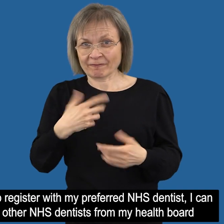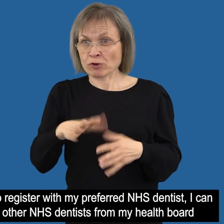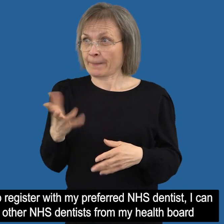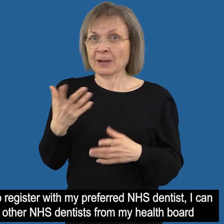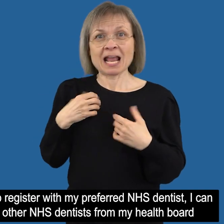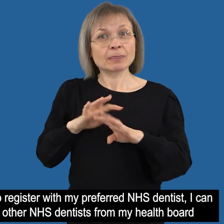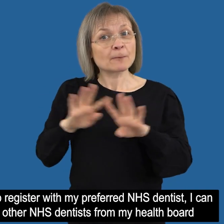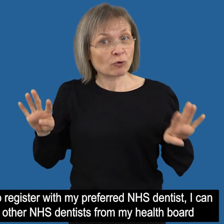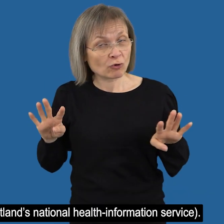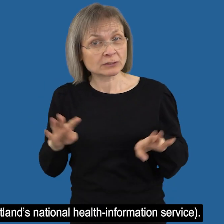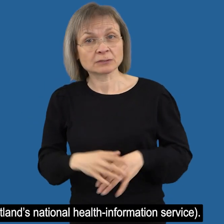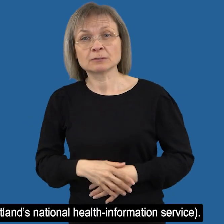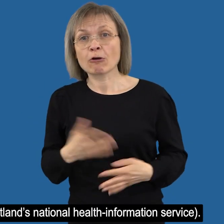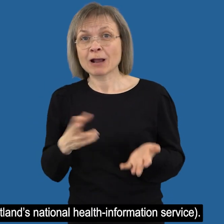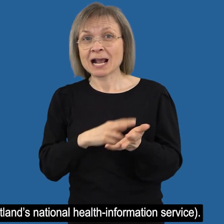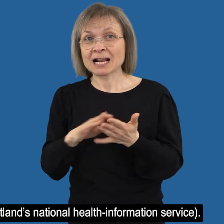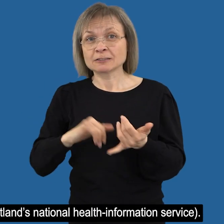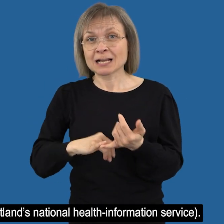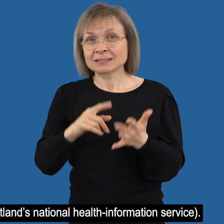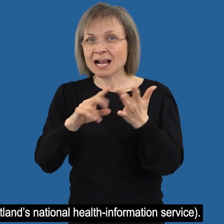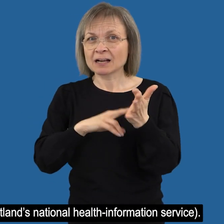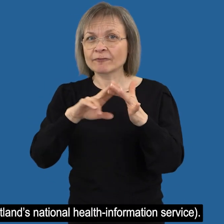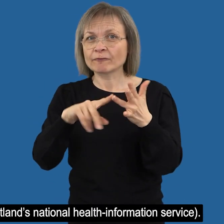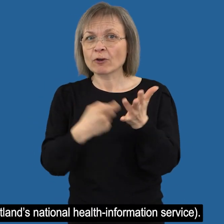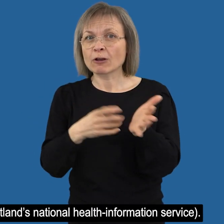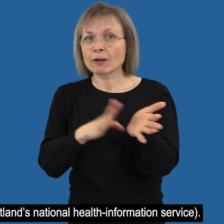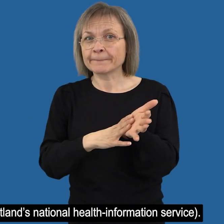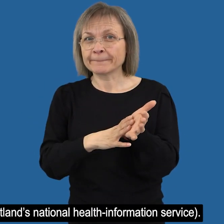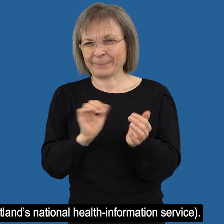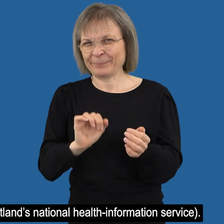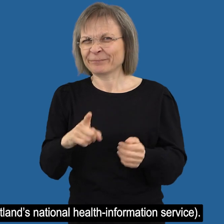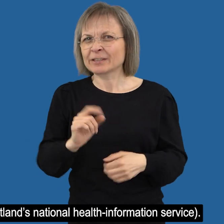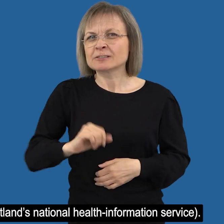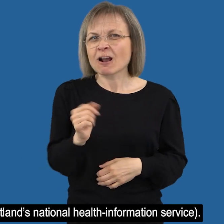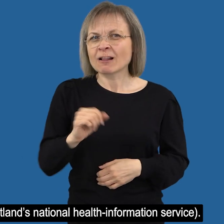board, or NHS Inform, Scotland's National Health Information Service.